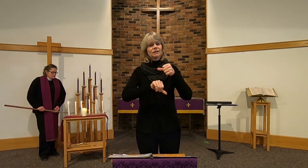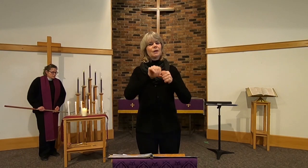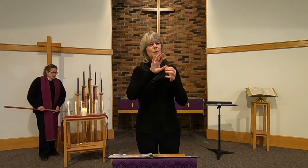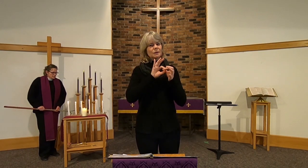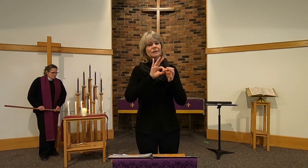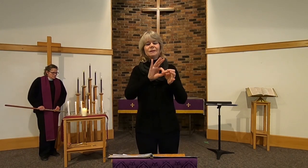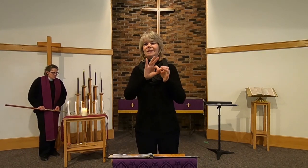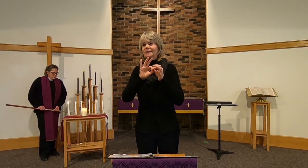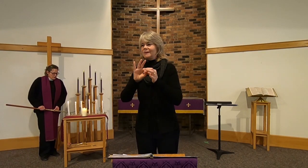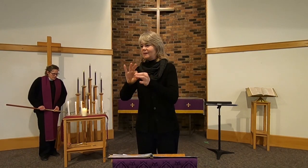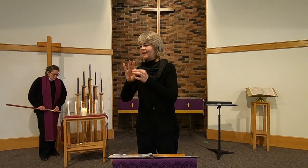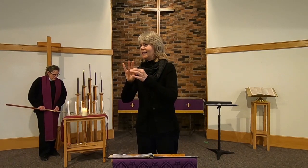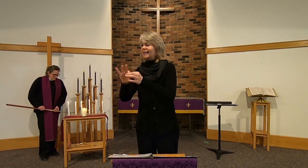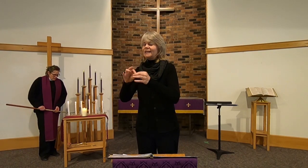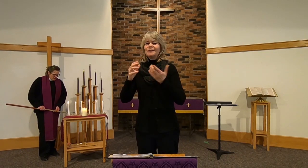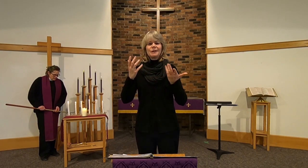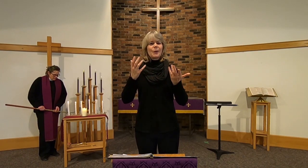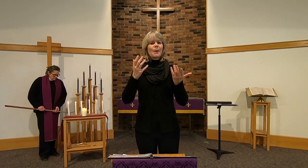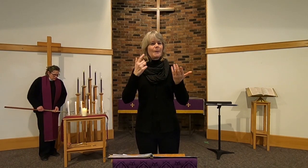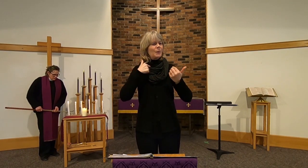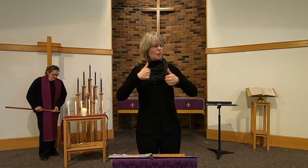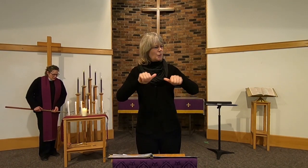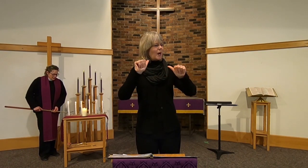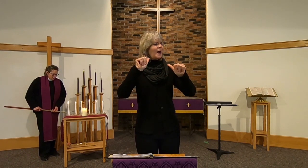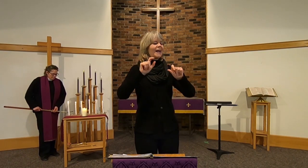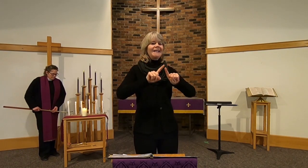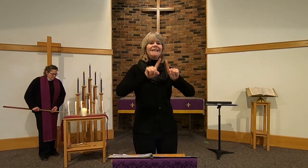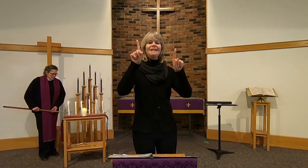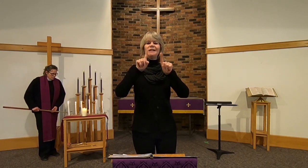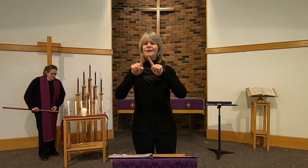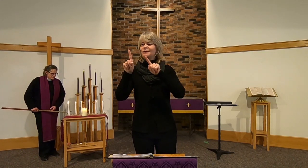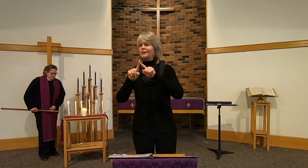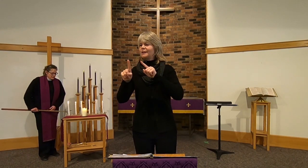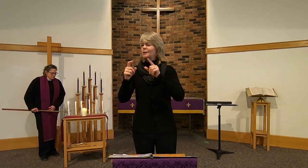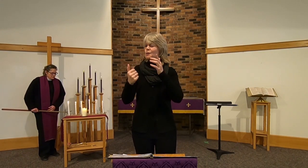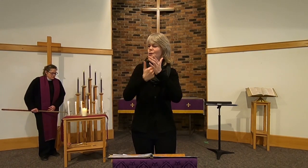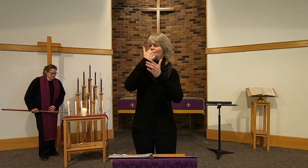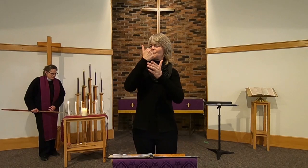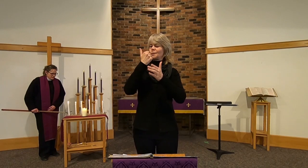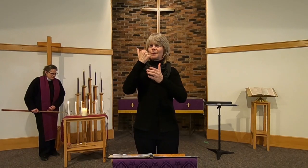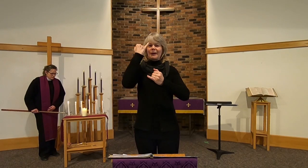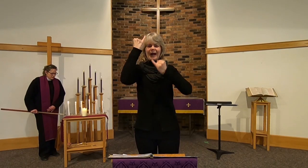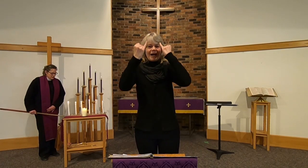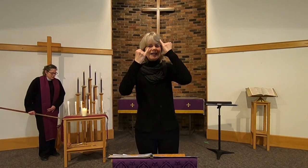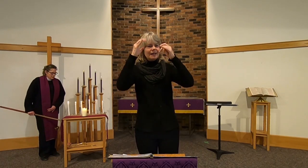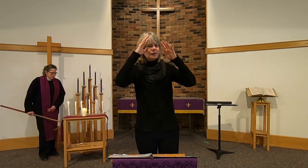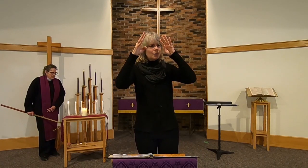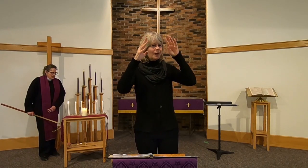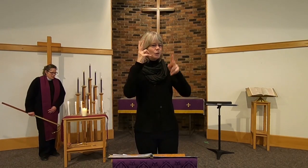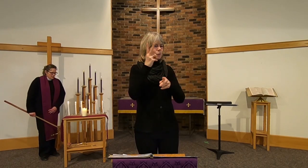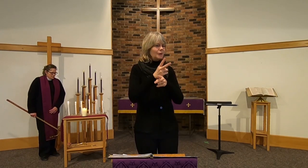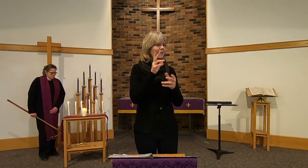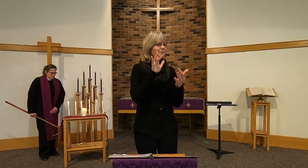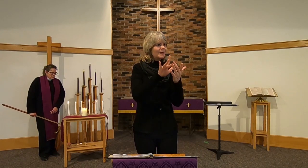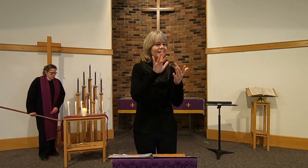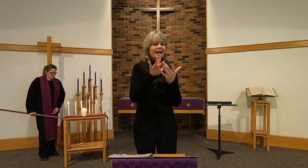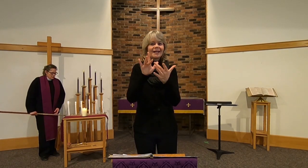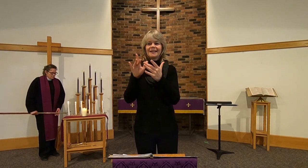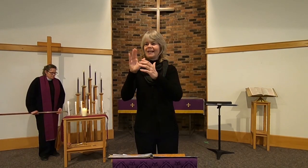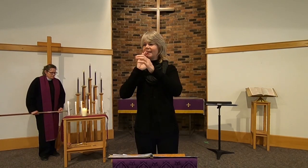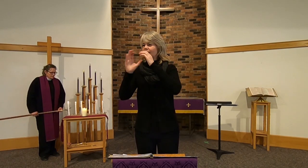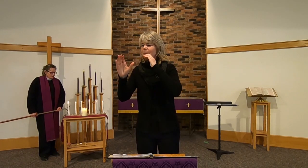Help us try new ways of communicating, ways that keep us connected to one another as